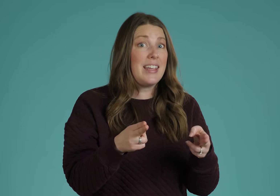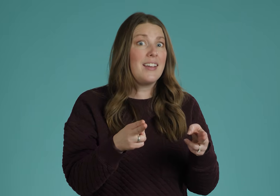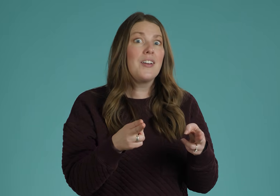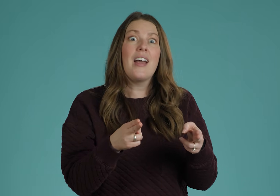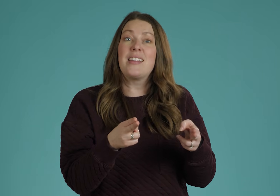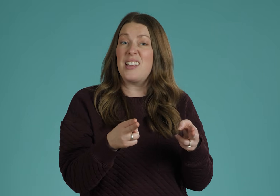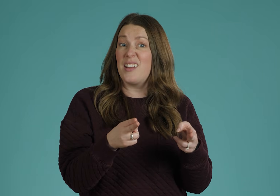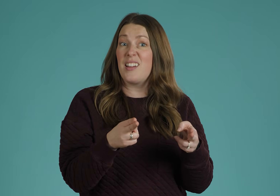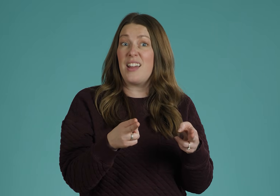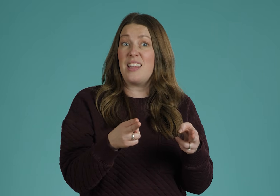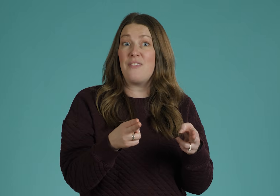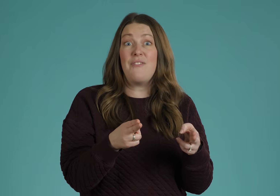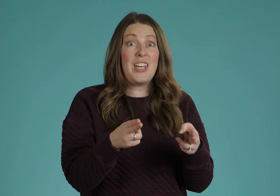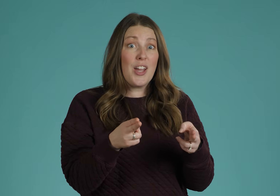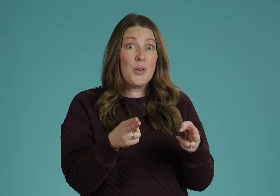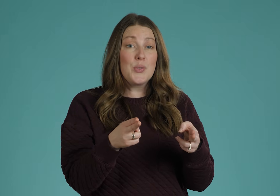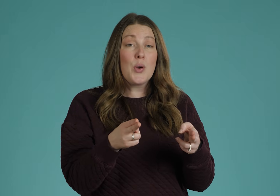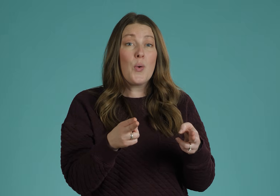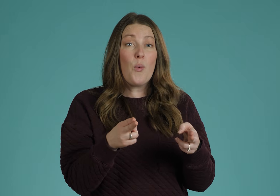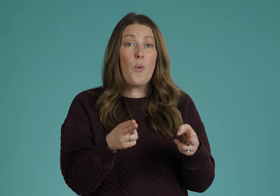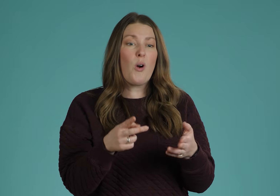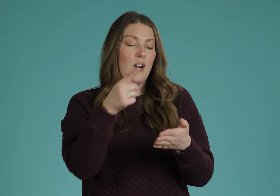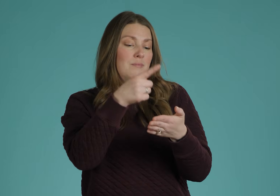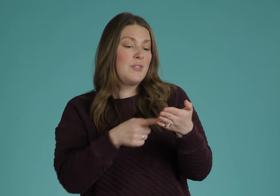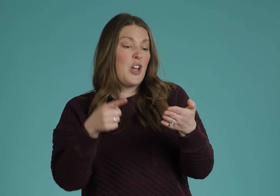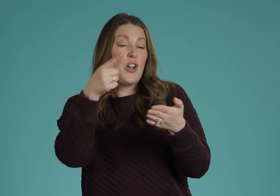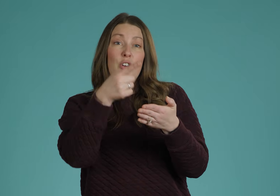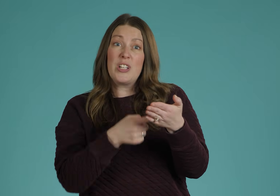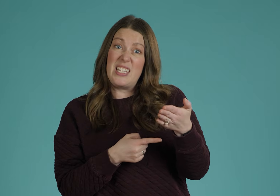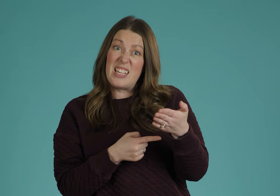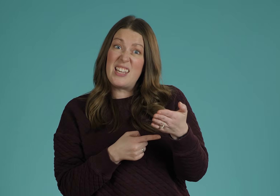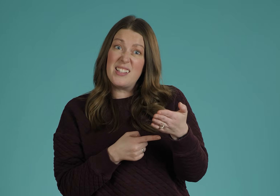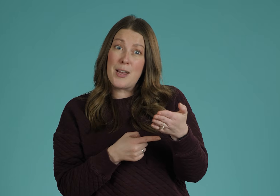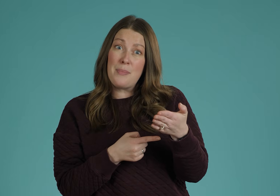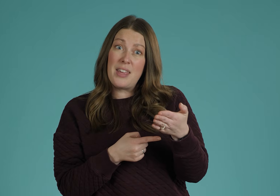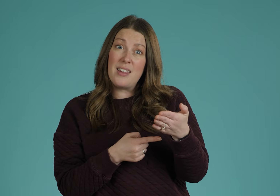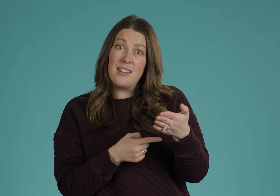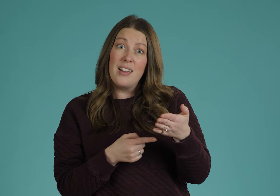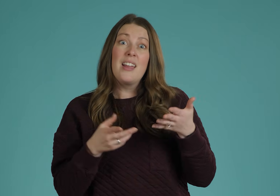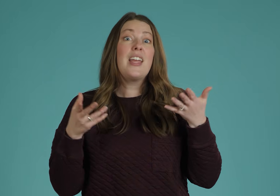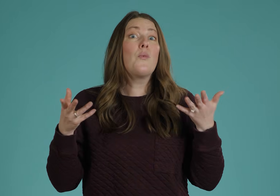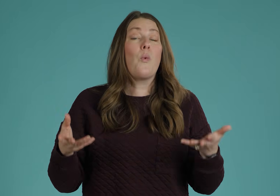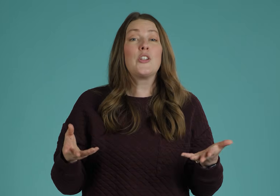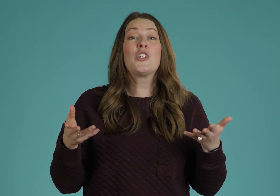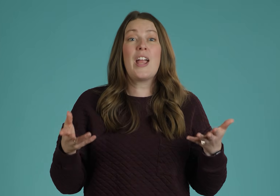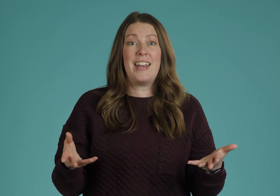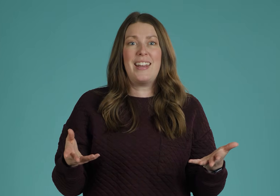editing, as in cutting videos or critiquing something, and what you're editing.